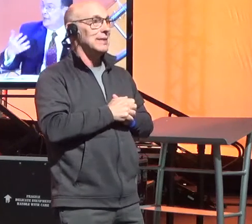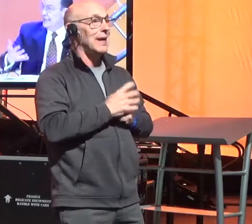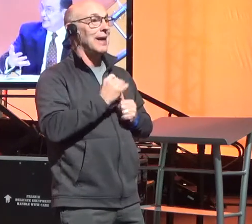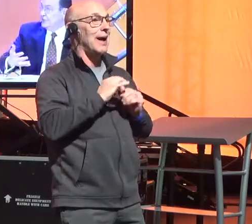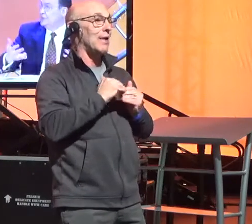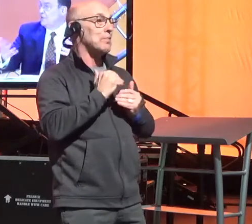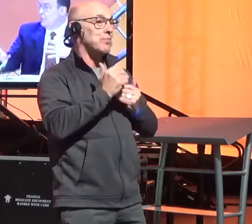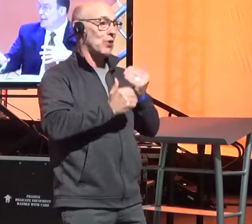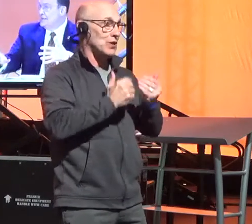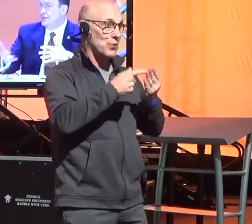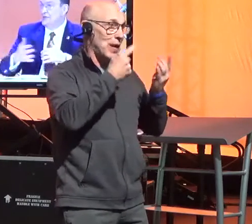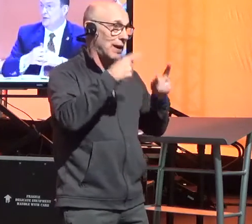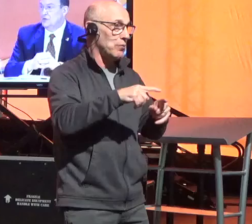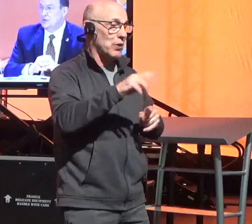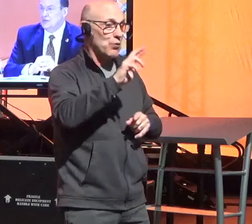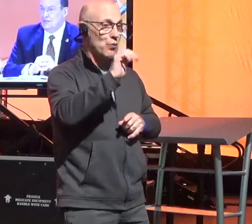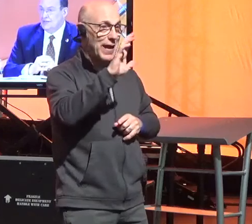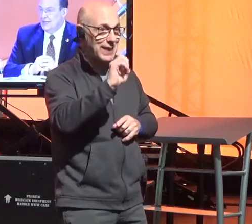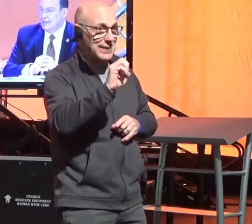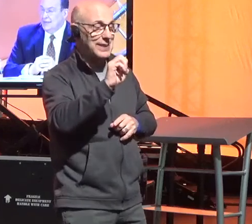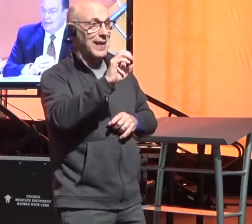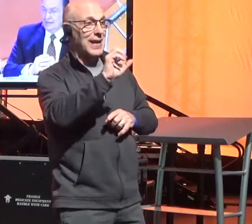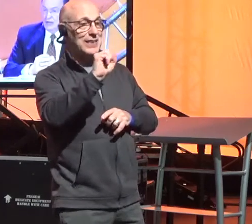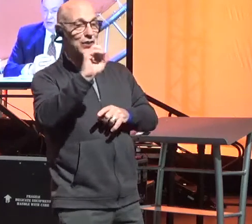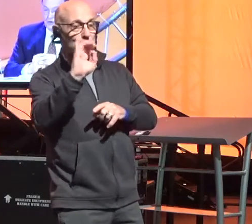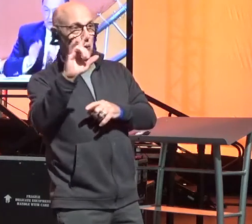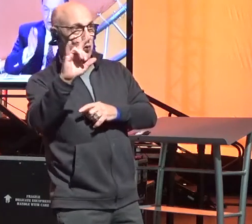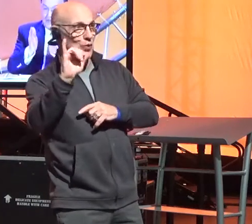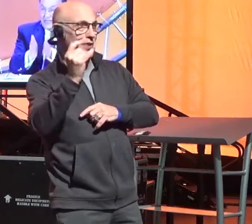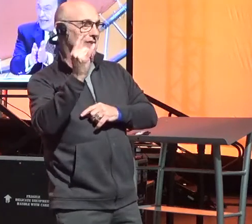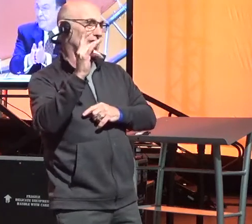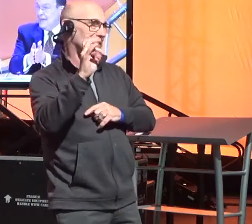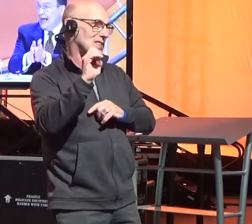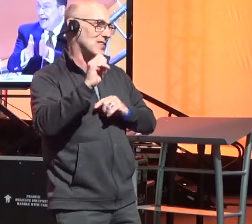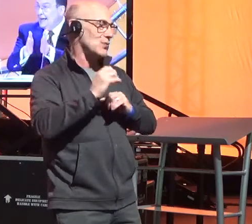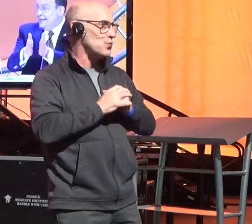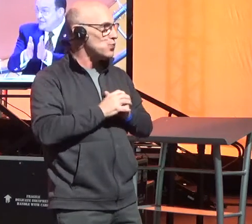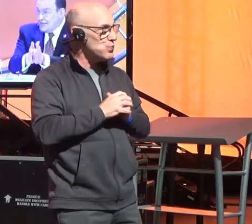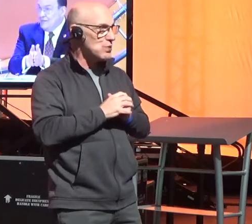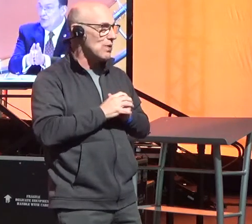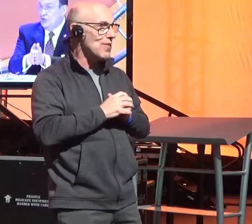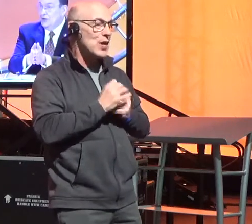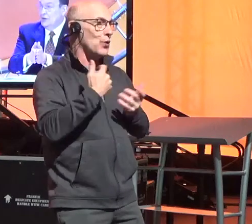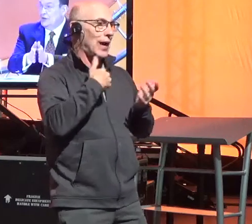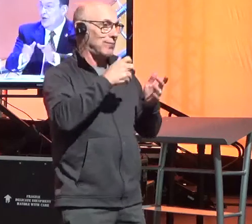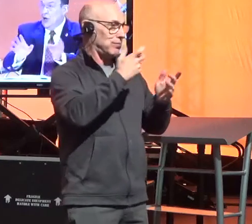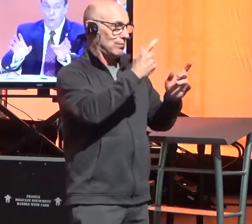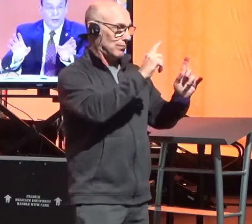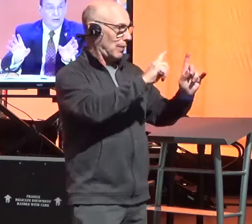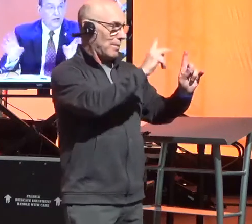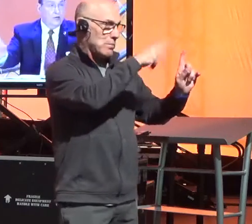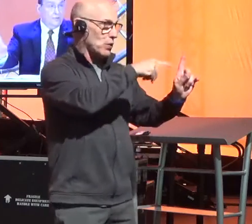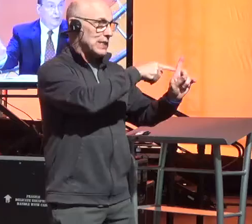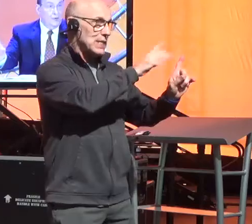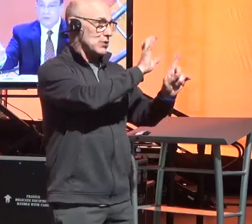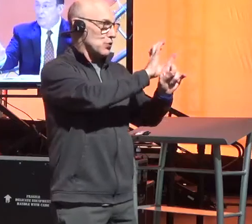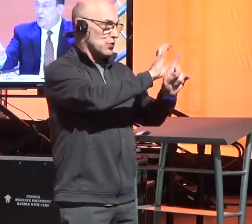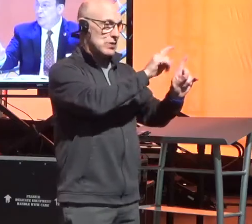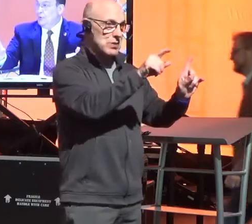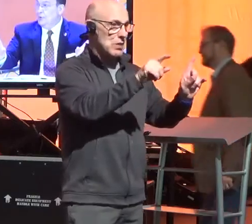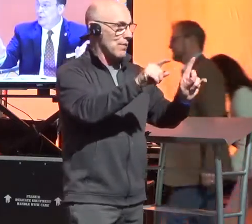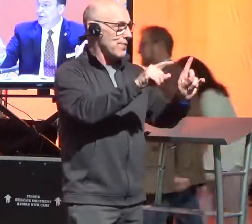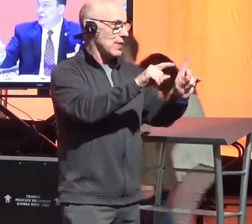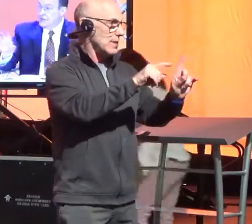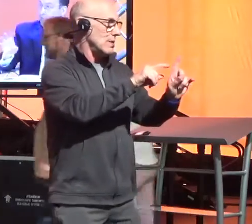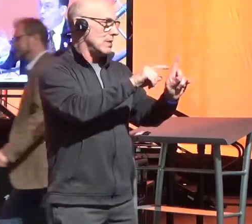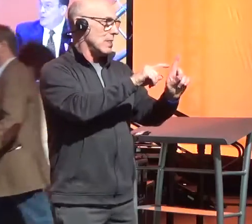on in terms of race and social justice in the culture. You don't have the same guy in the same church with two different groups of